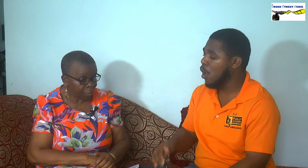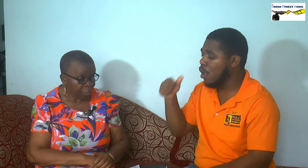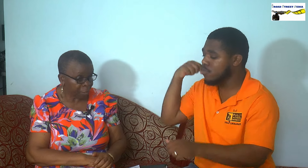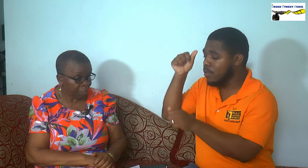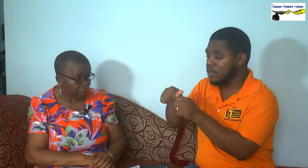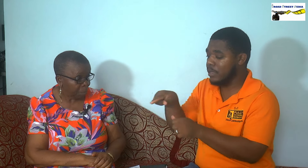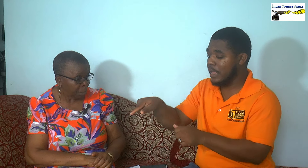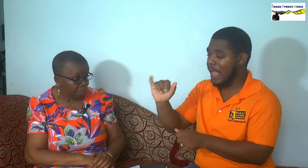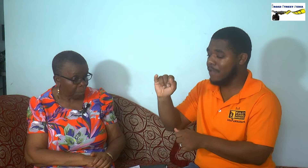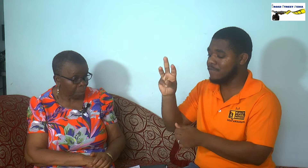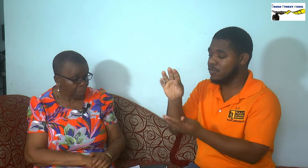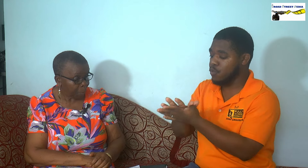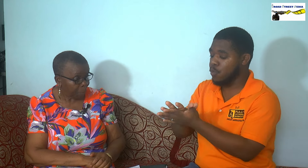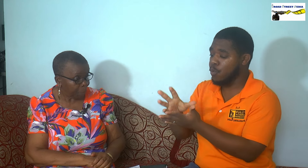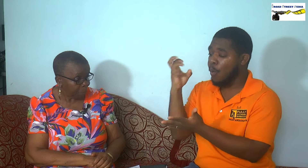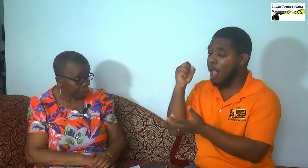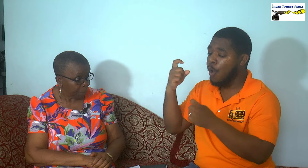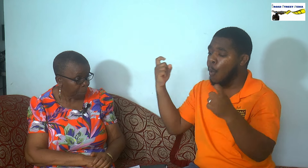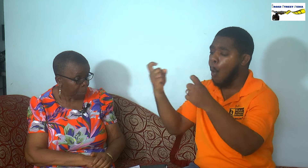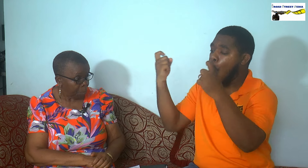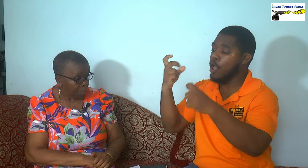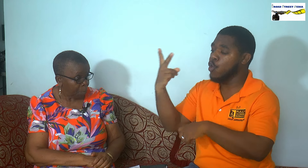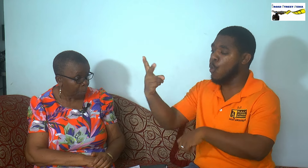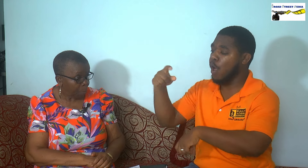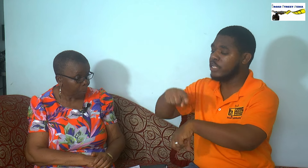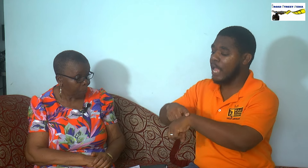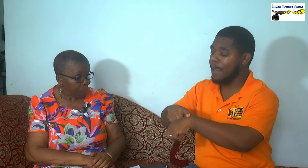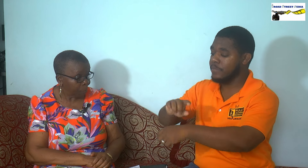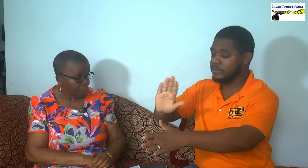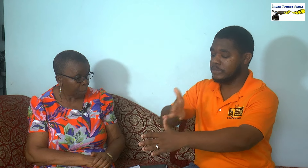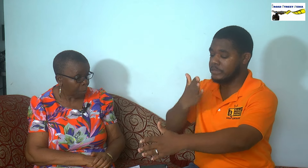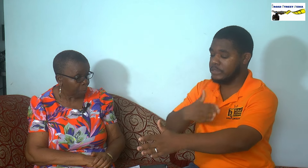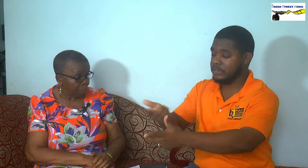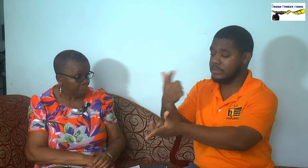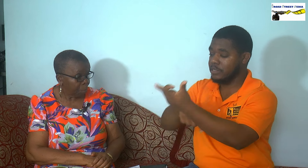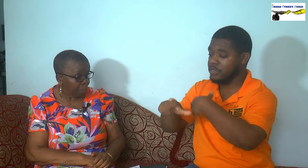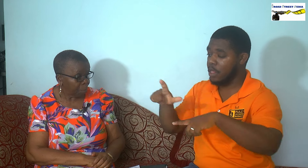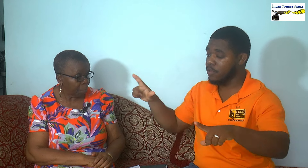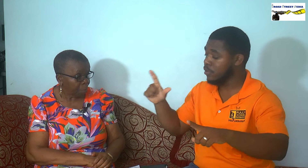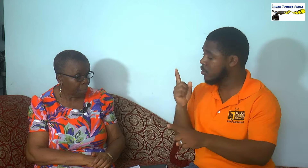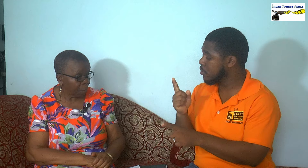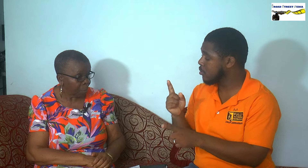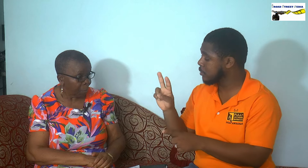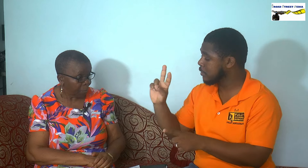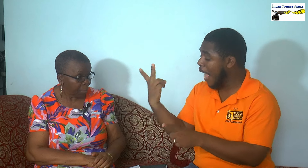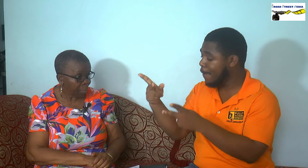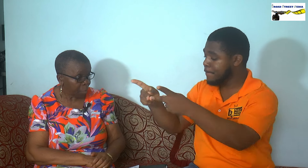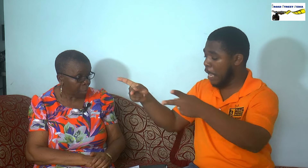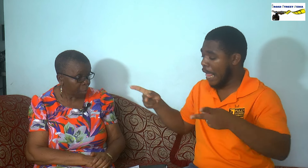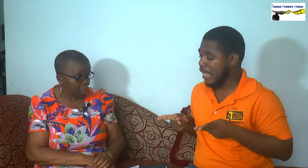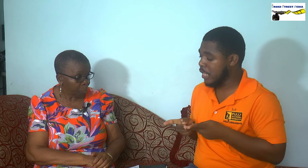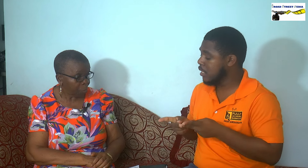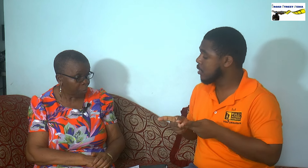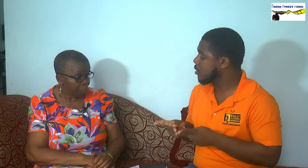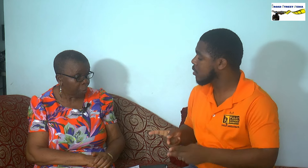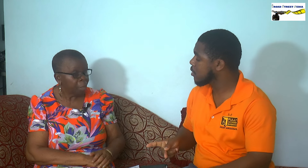They entered that. I remember the Irving Wilson School won 2 times for their sign language song. They got second place.